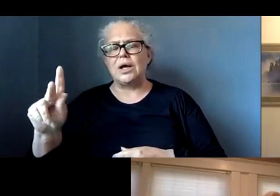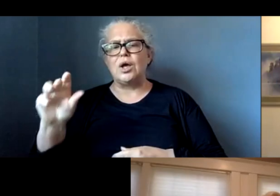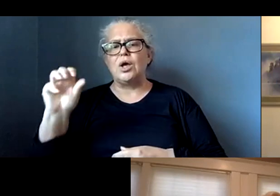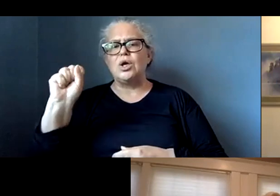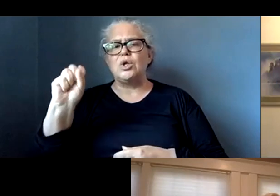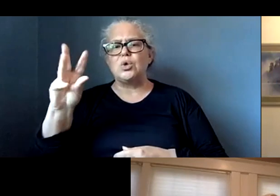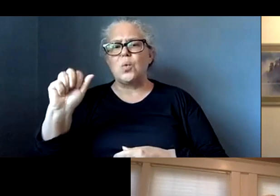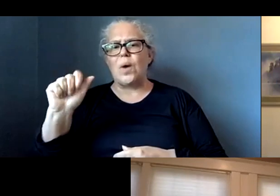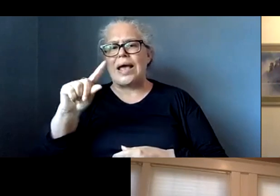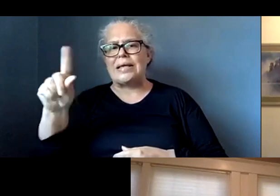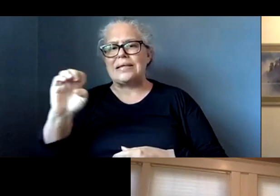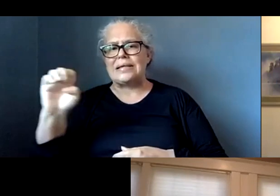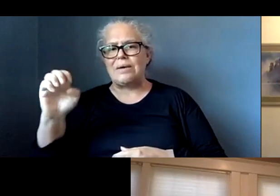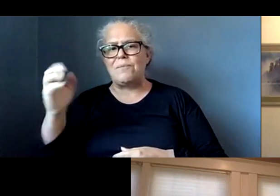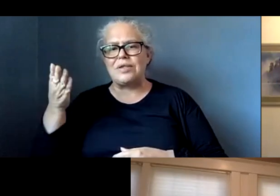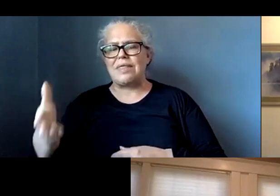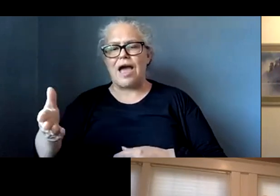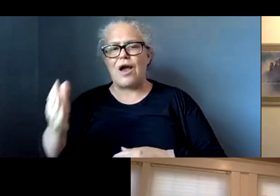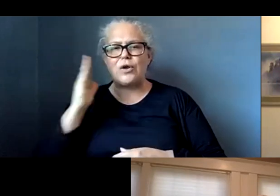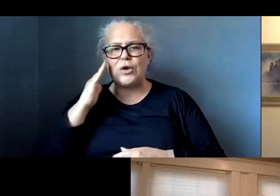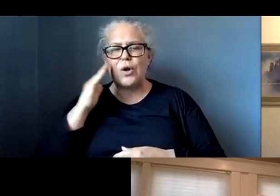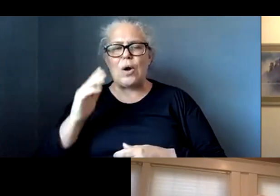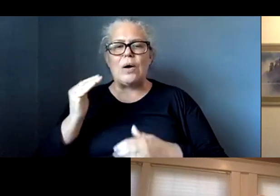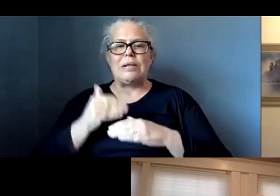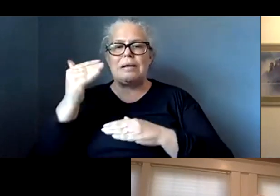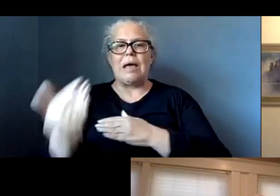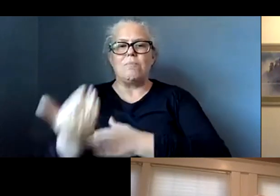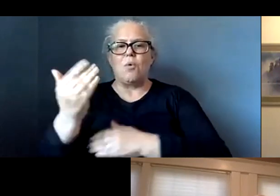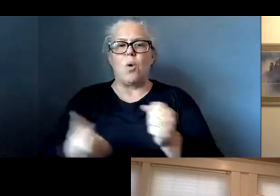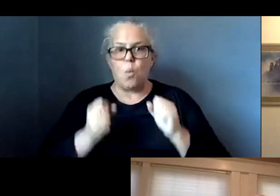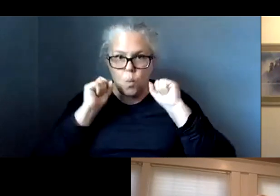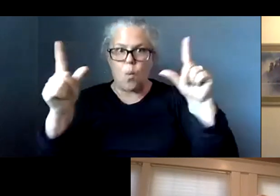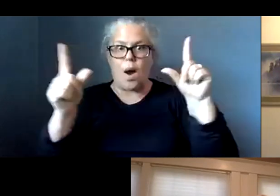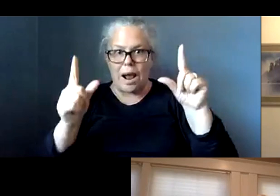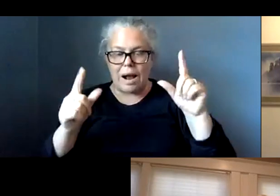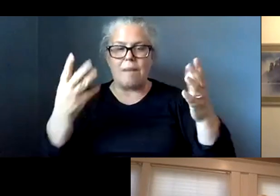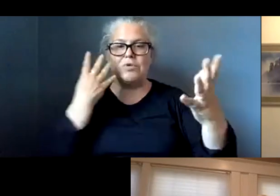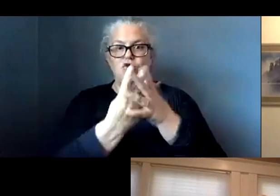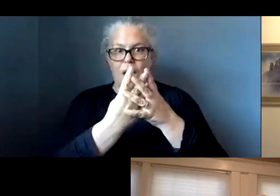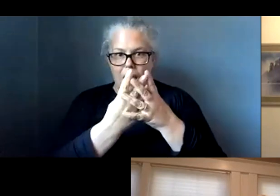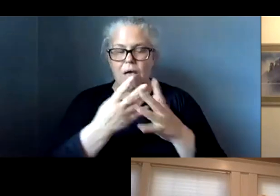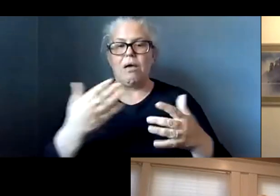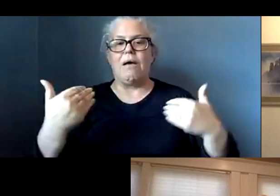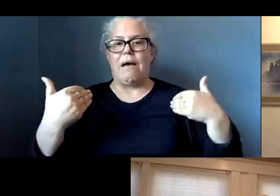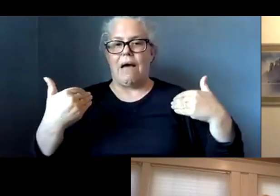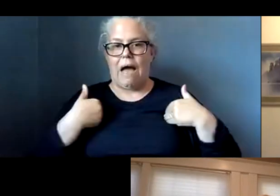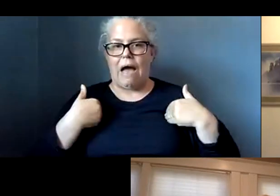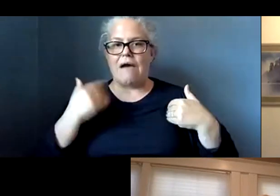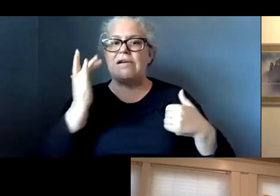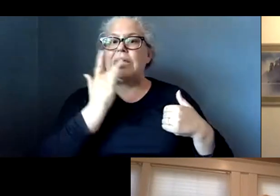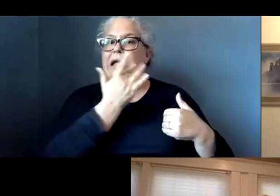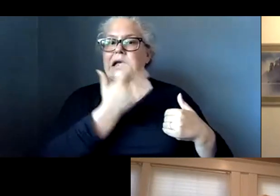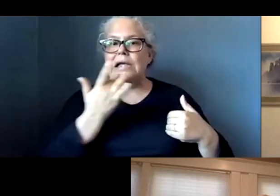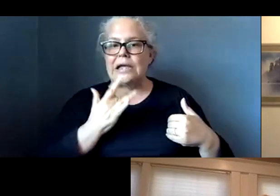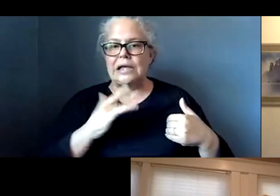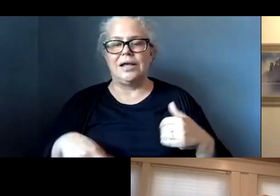you know, you're waking up in county, you're missing a few teeth, you're regretting the decisions that you have made.